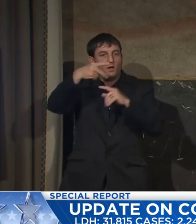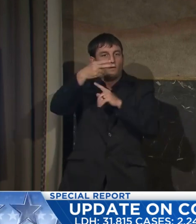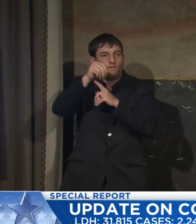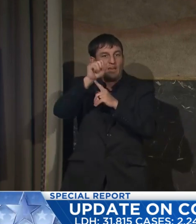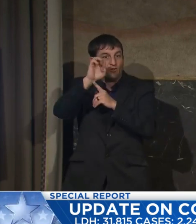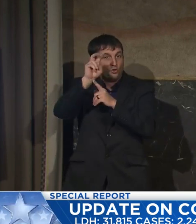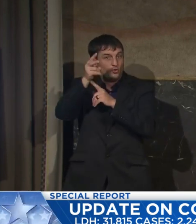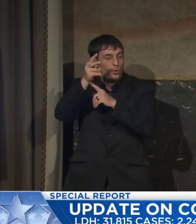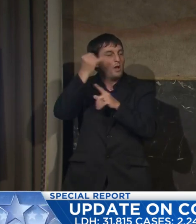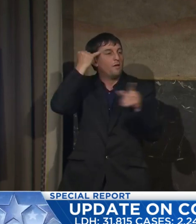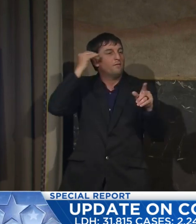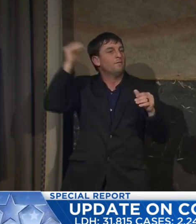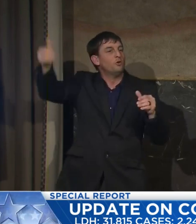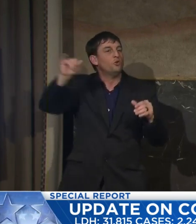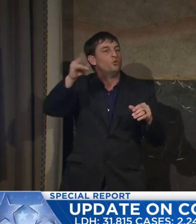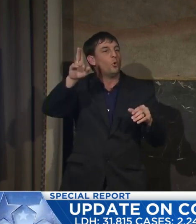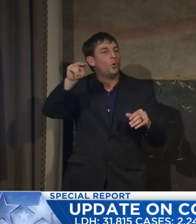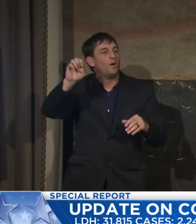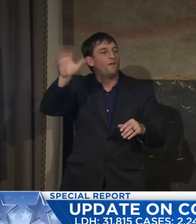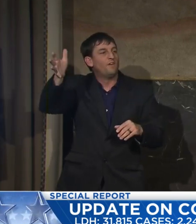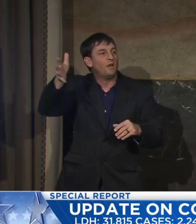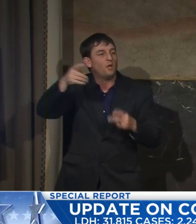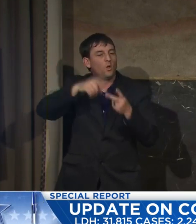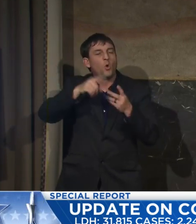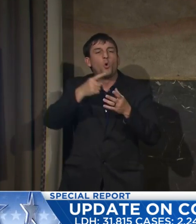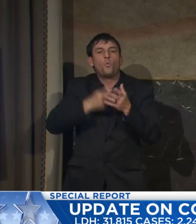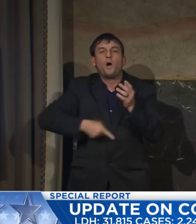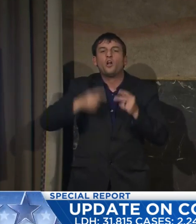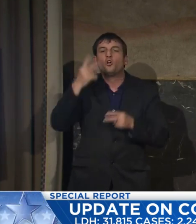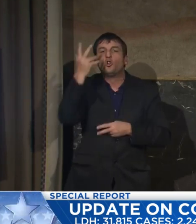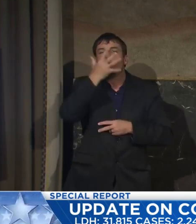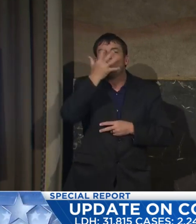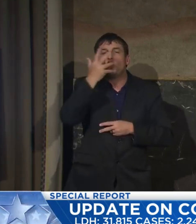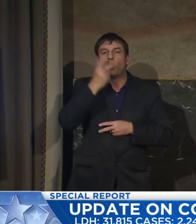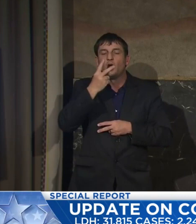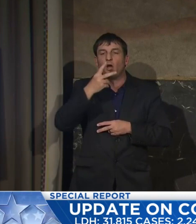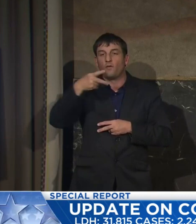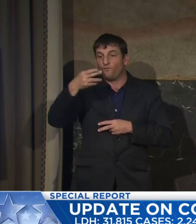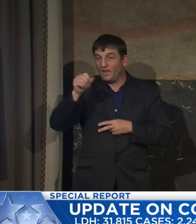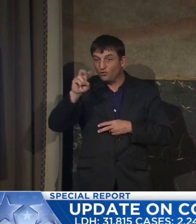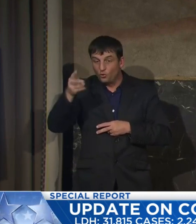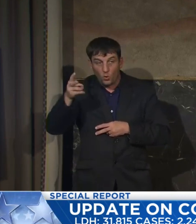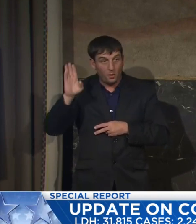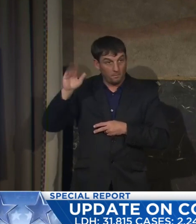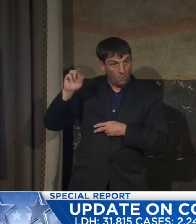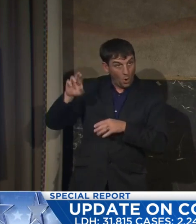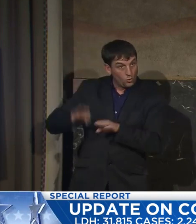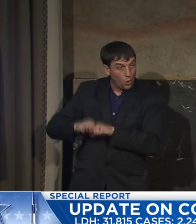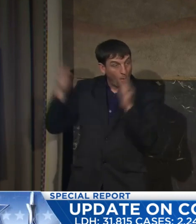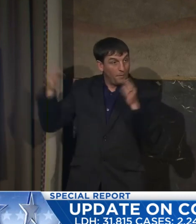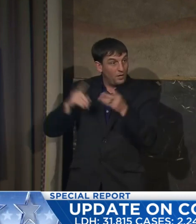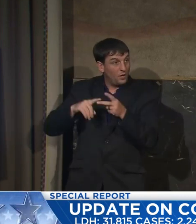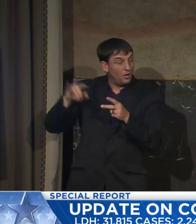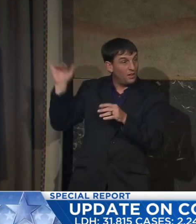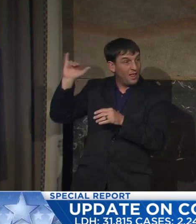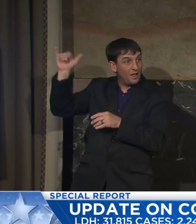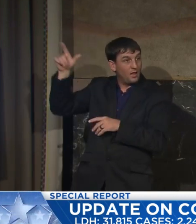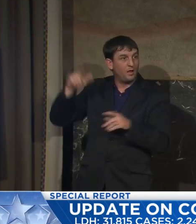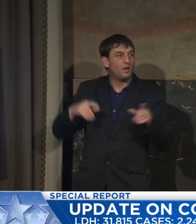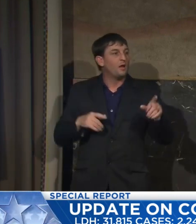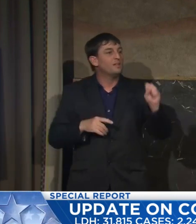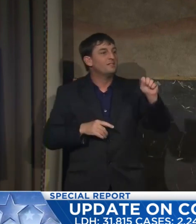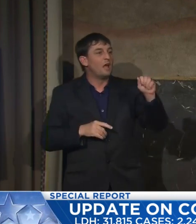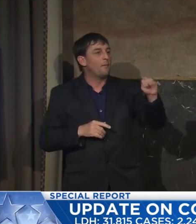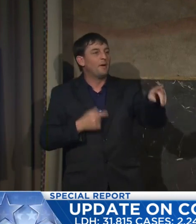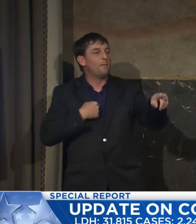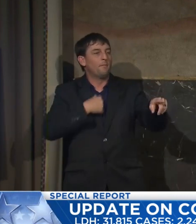whatever the date is, and also what phase 2 might look like? For instance, if bars reopen, is it going to look a lot like what the White House Sam, I am not going to